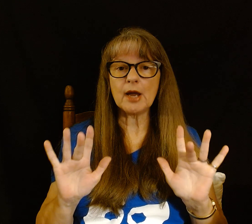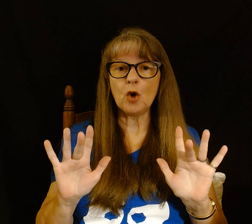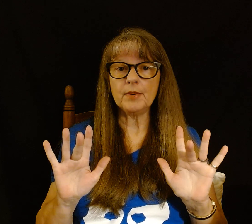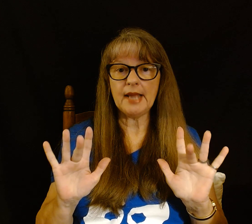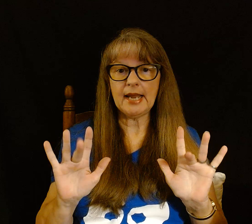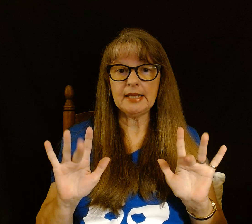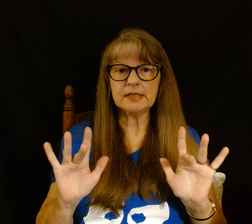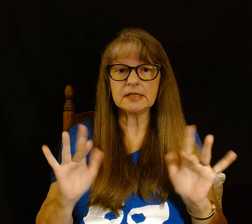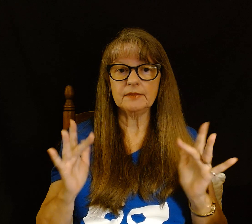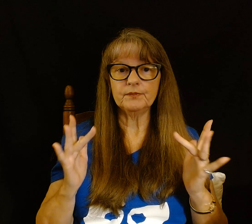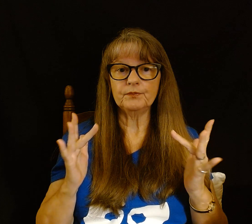open eights.